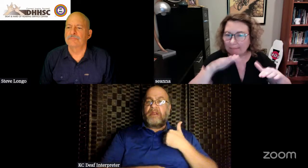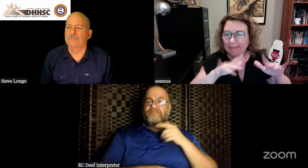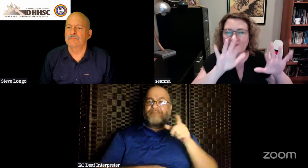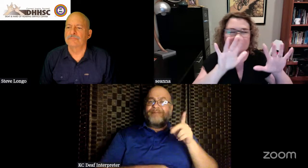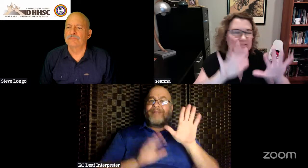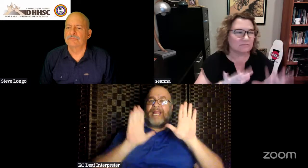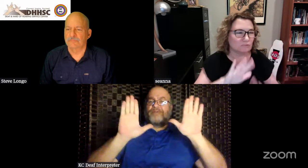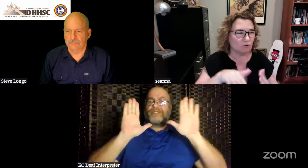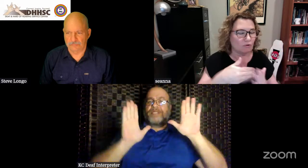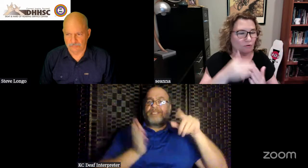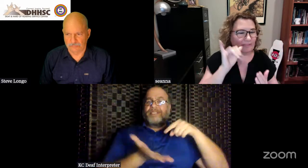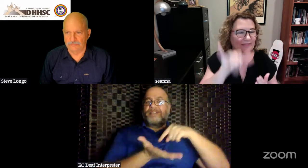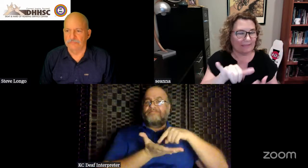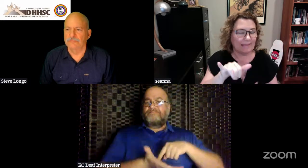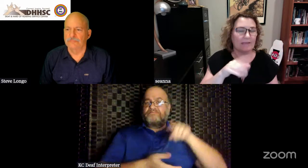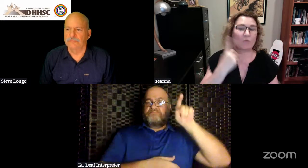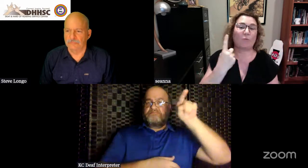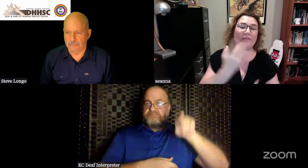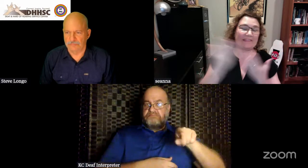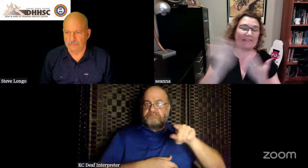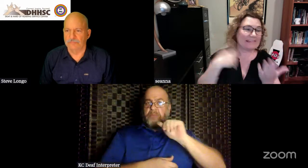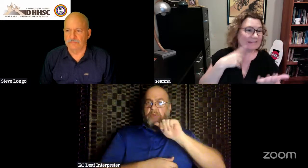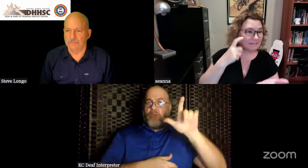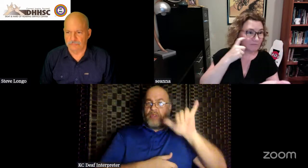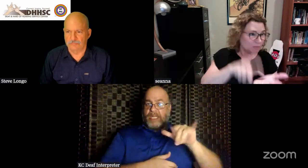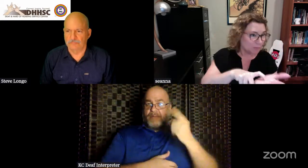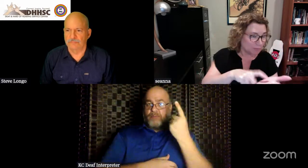year. We do have